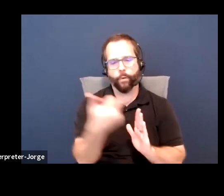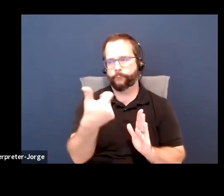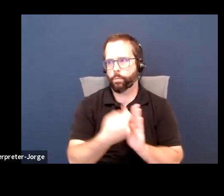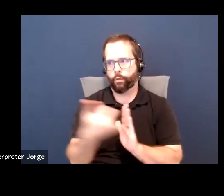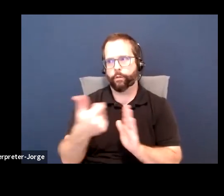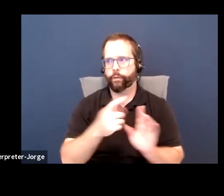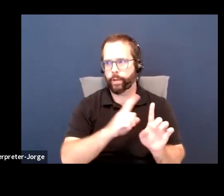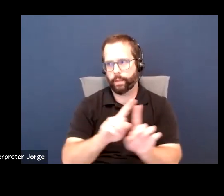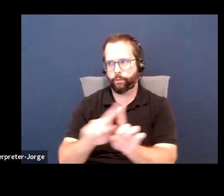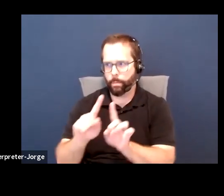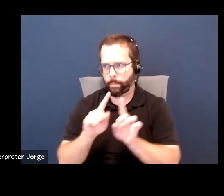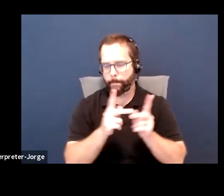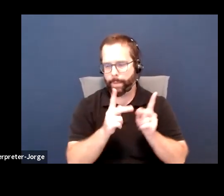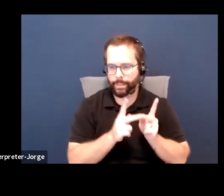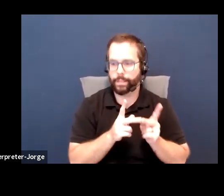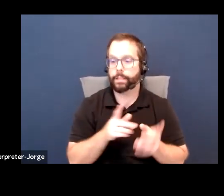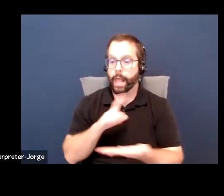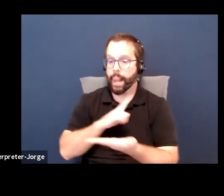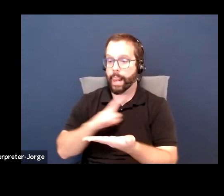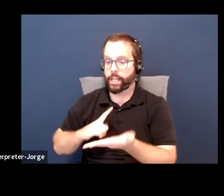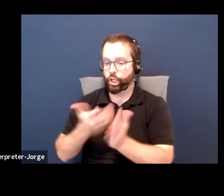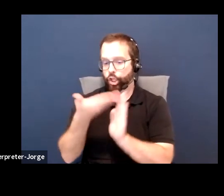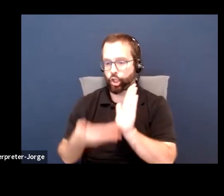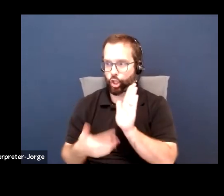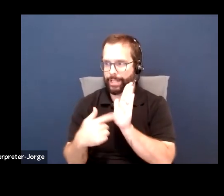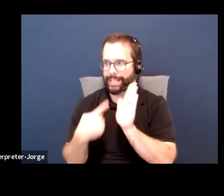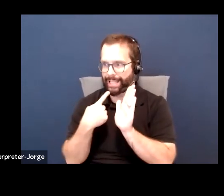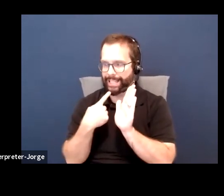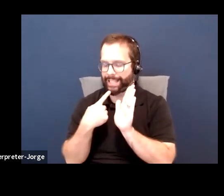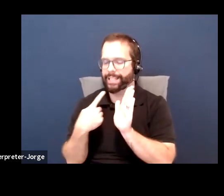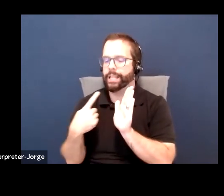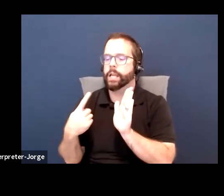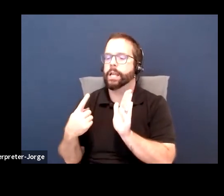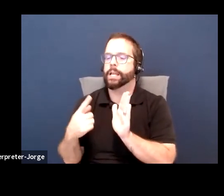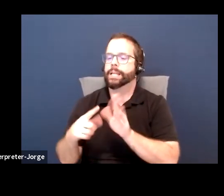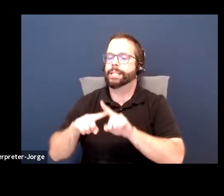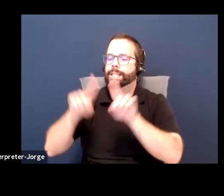the legislation would also only affect signs going forward.